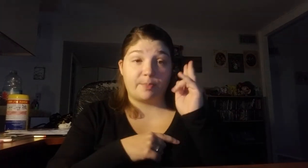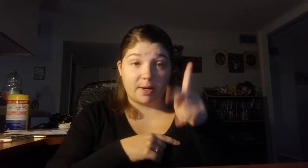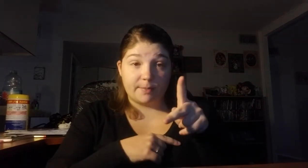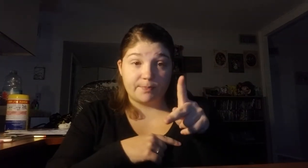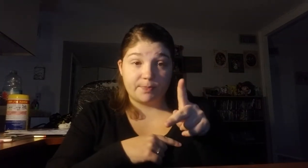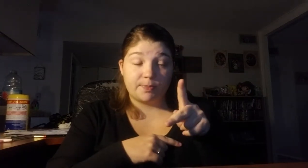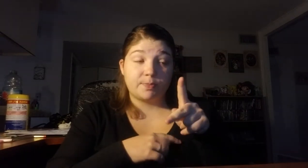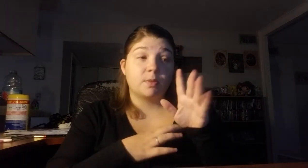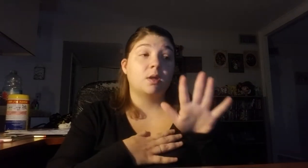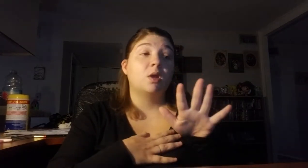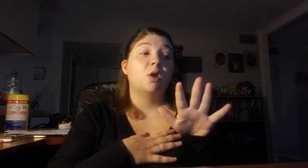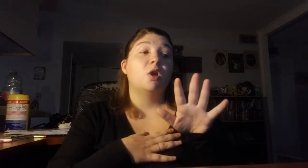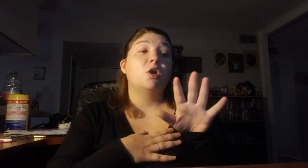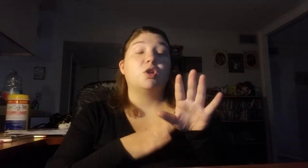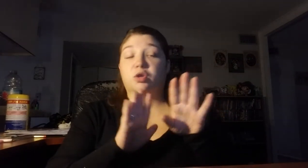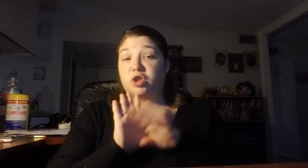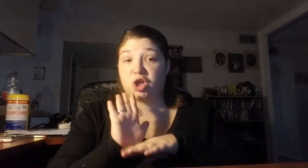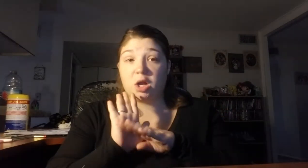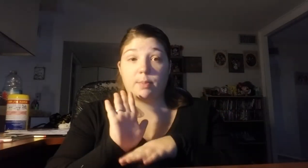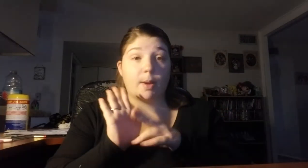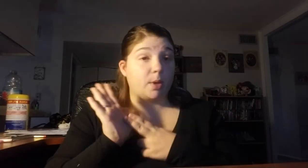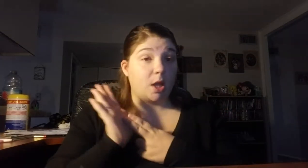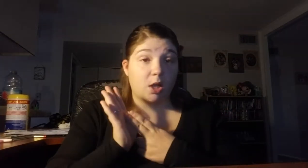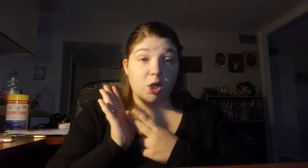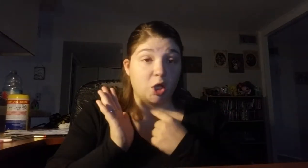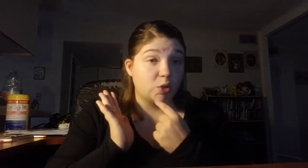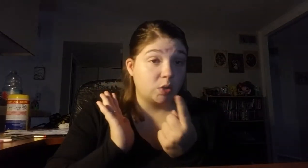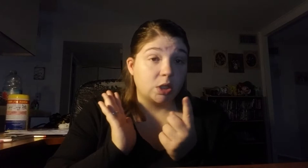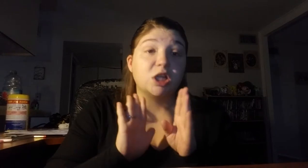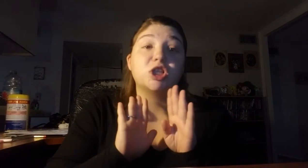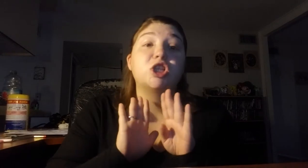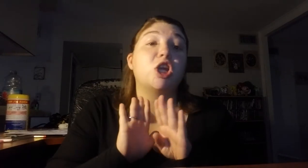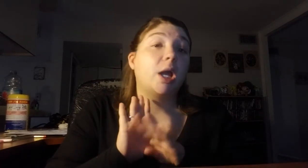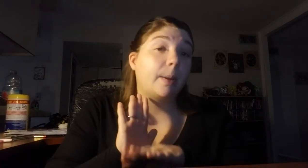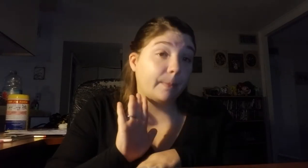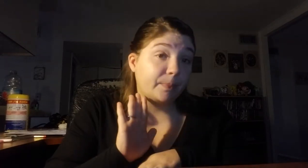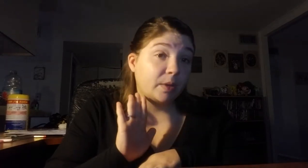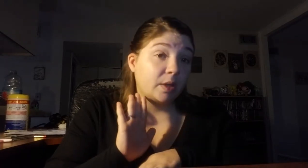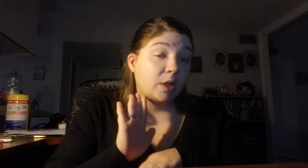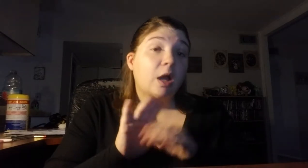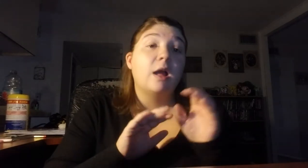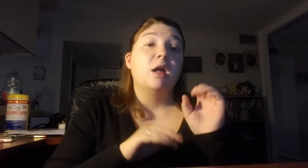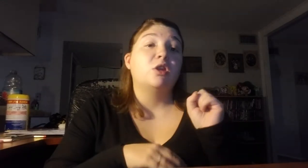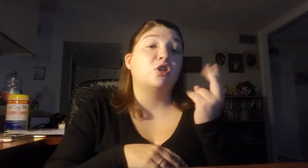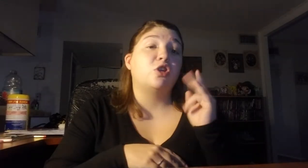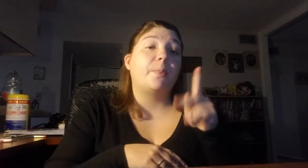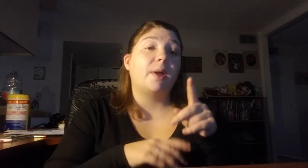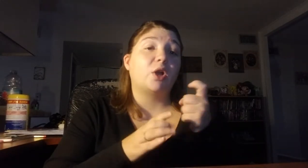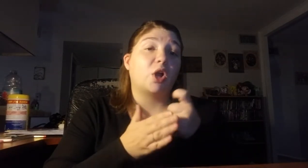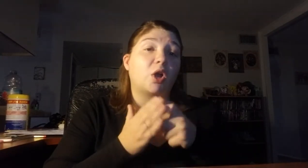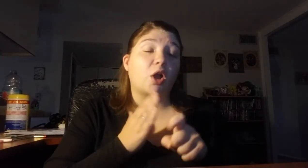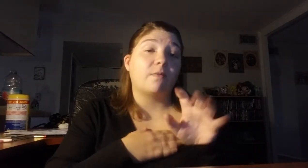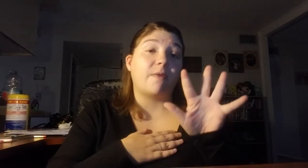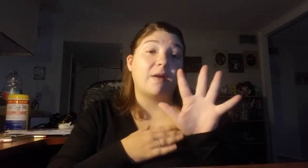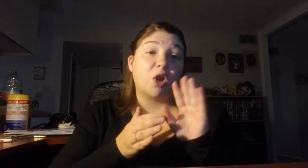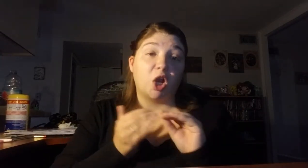shipping. So cheap, I'm telling you, it's cheap. The shipping costs